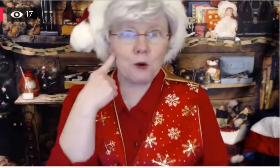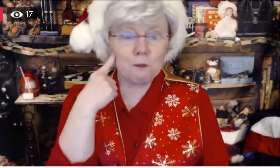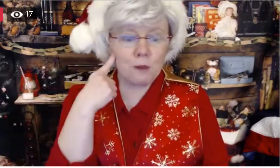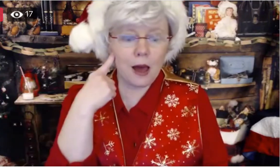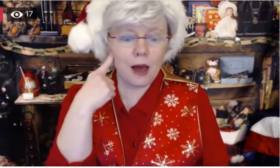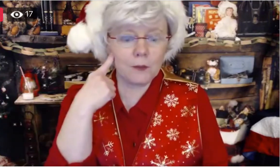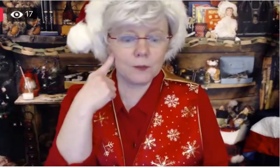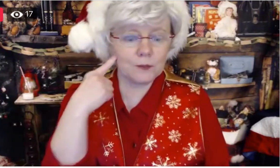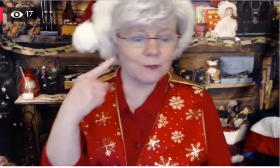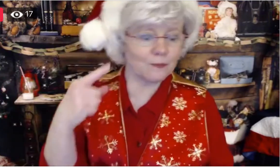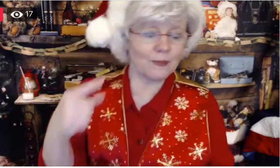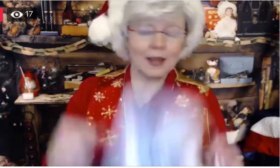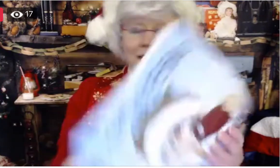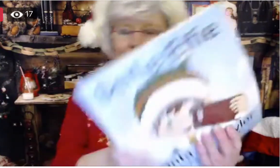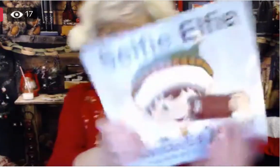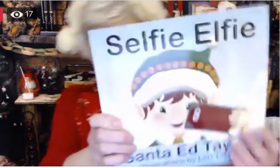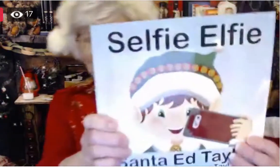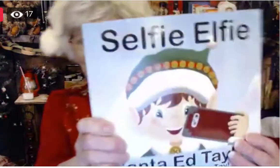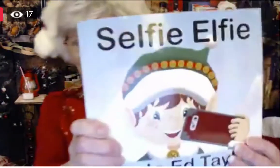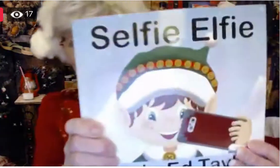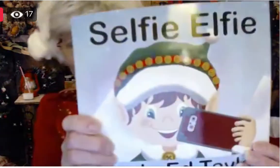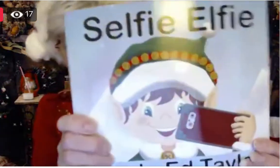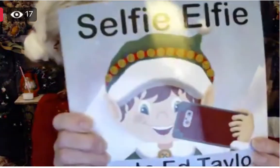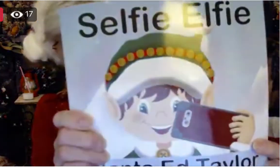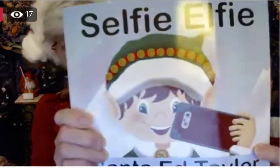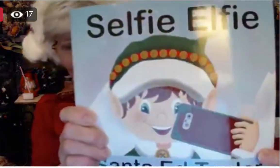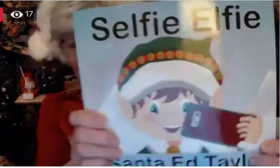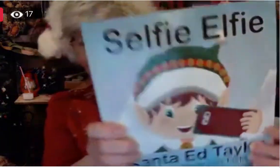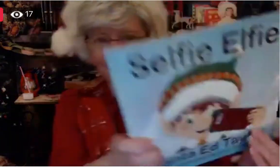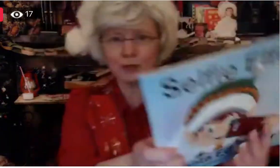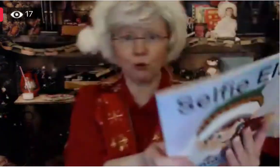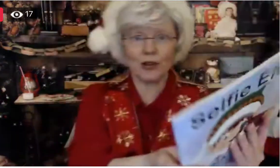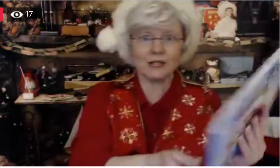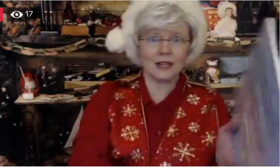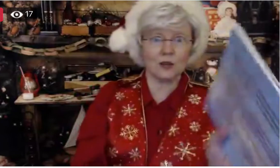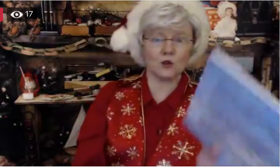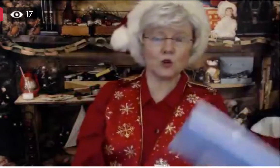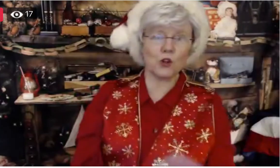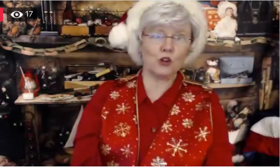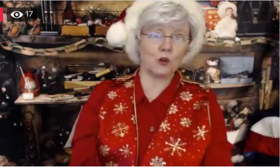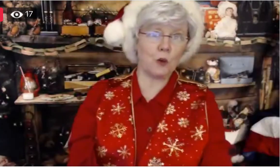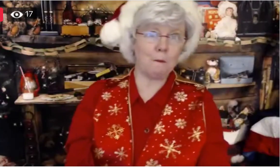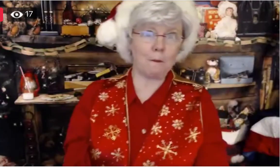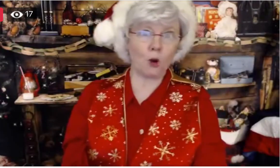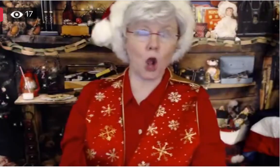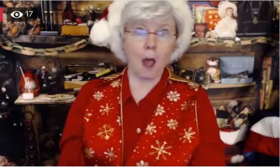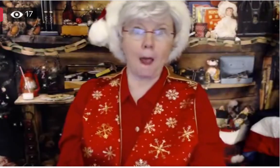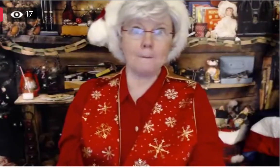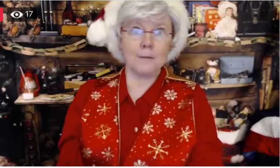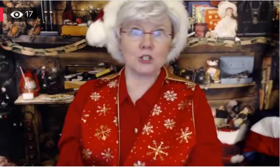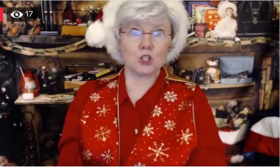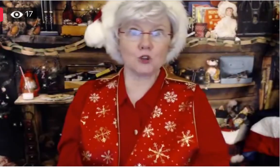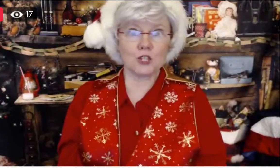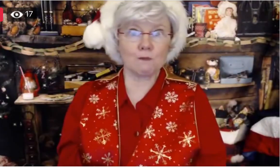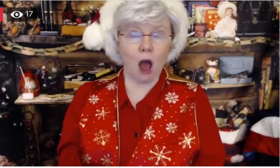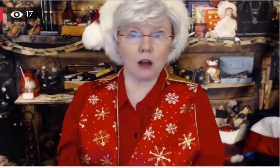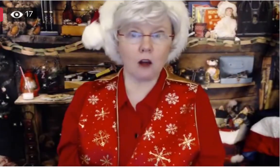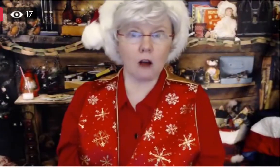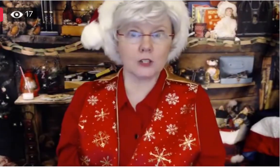Remember, you can see here that Selfie Elfie sort of has pointed ears, or you can remember Mr. Spock on